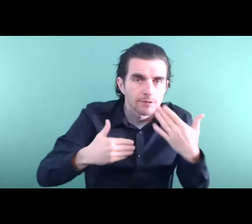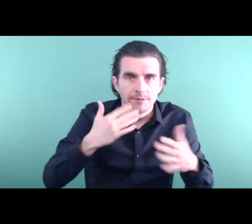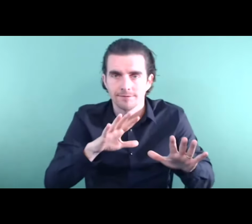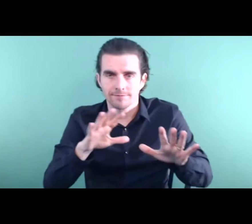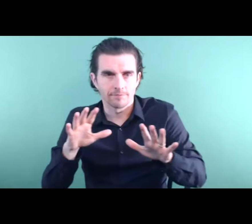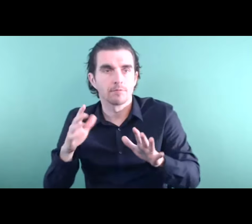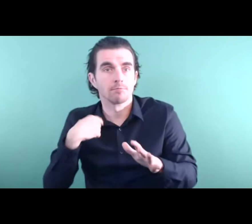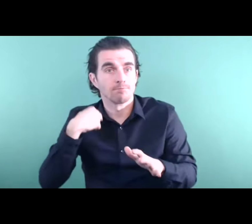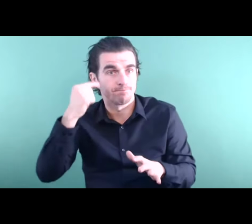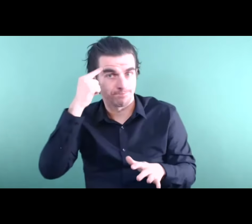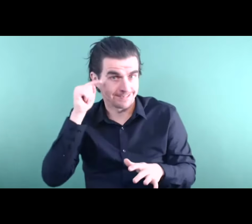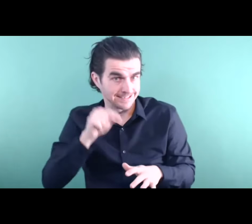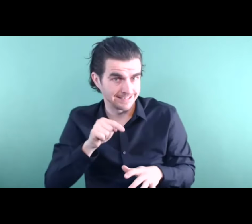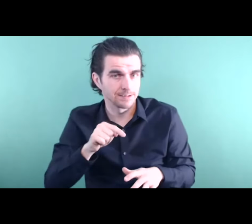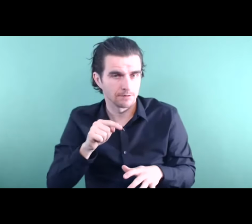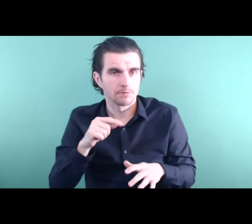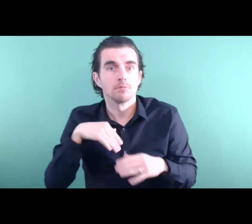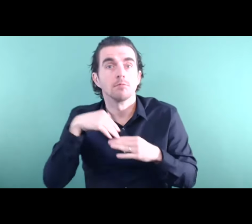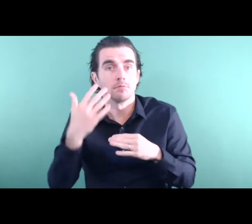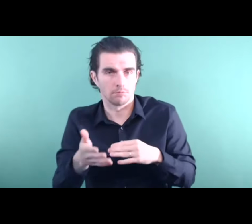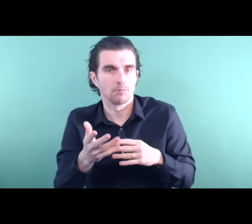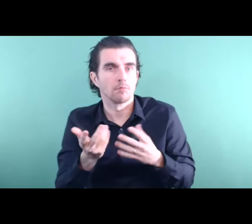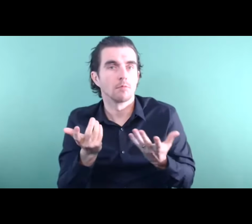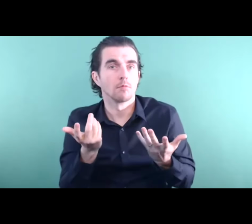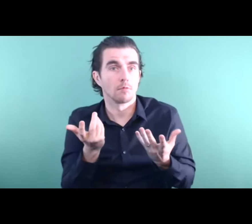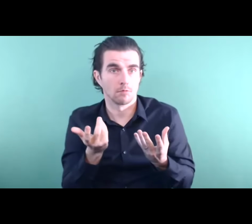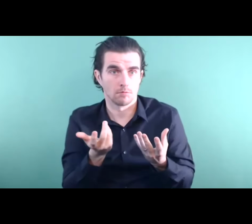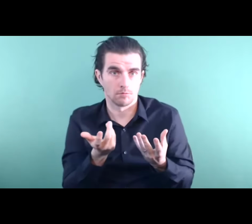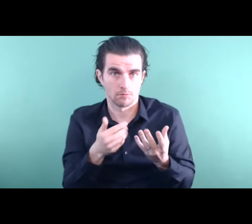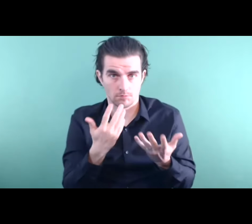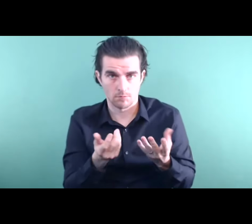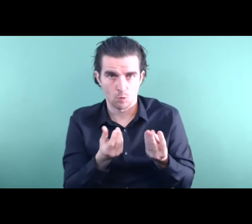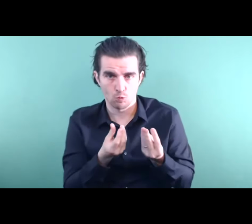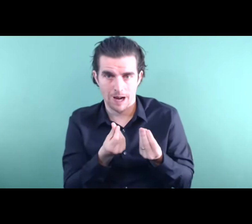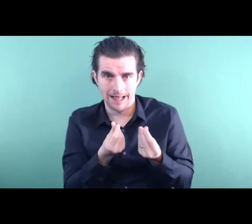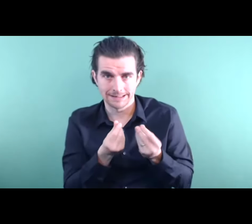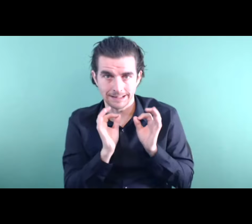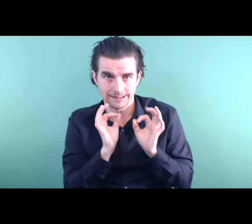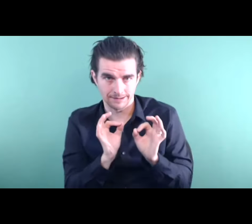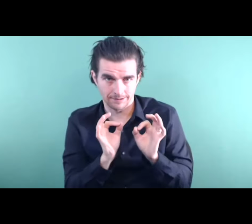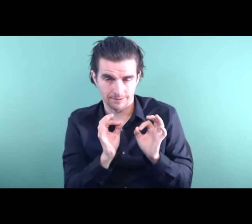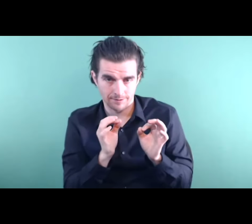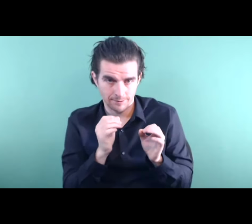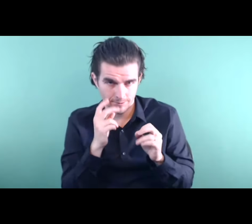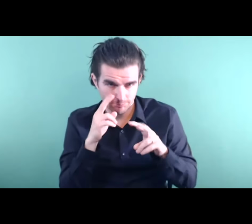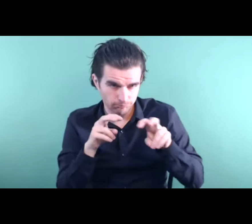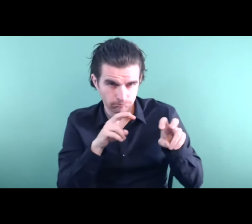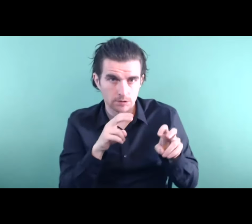disability, learning, early school leavers rate, tertiary education attainment, so very